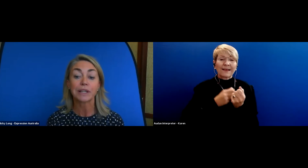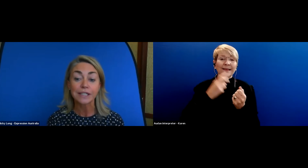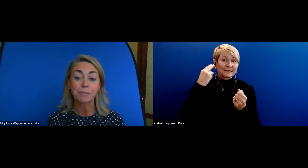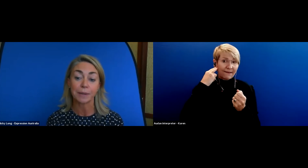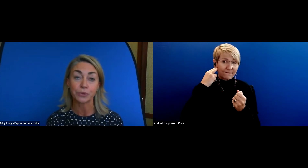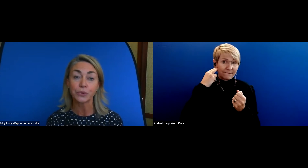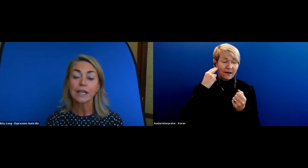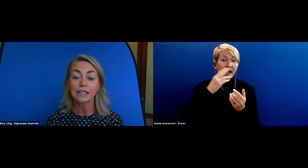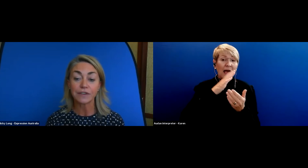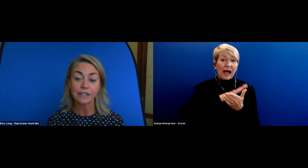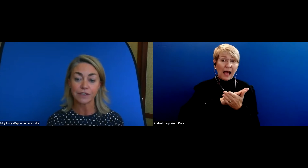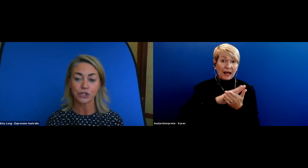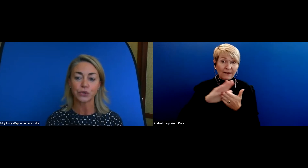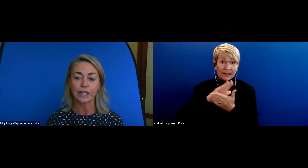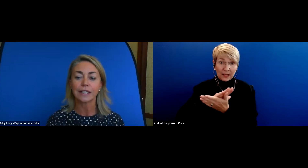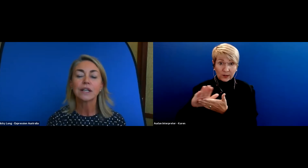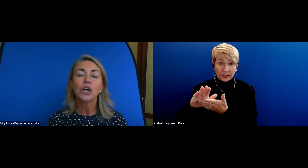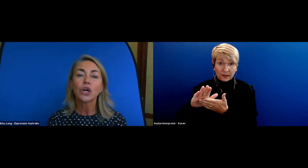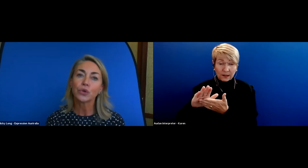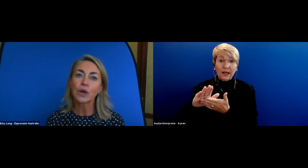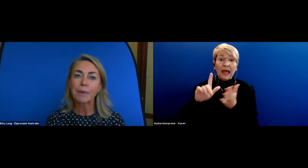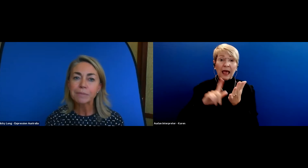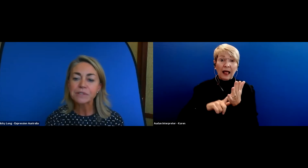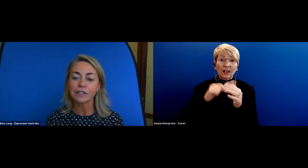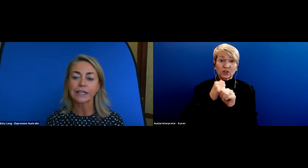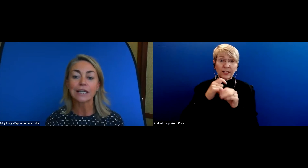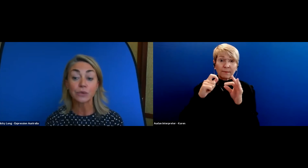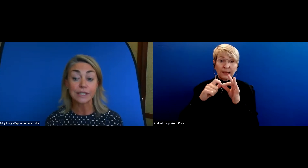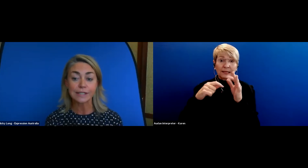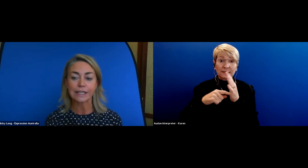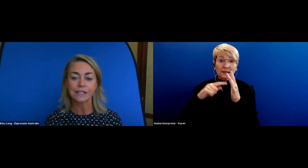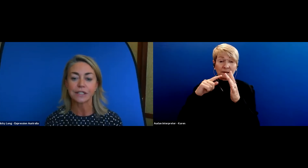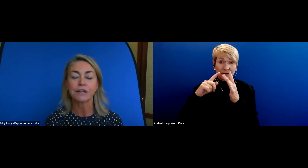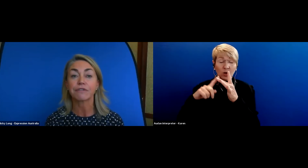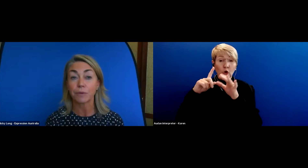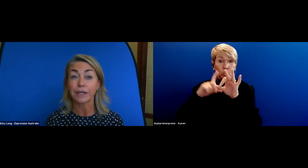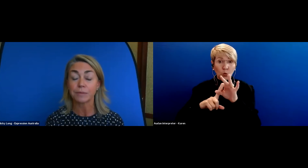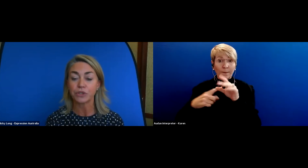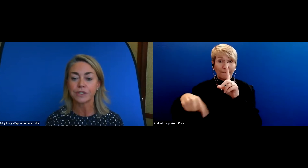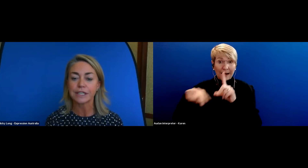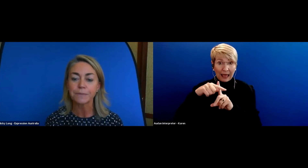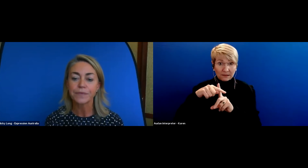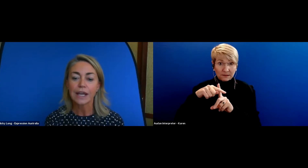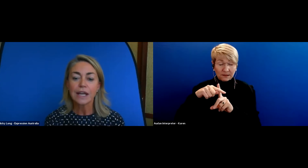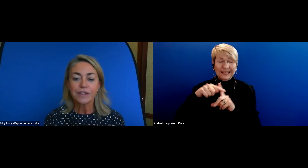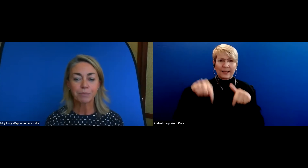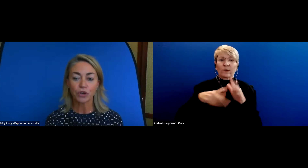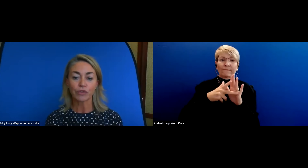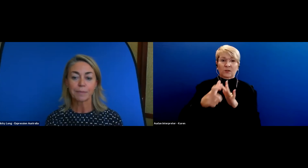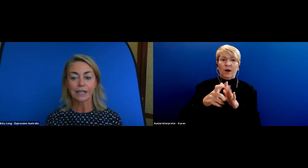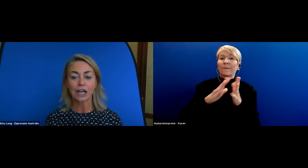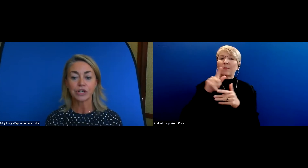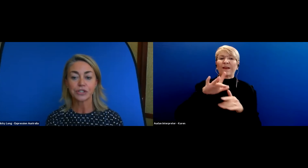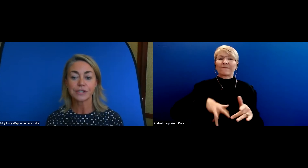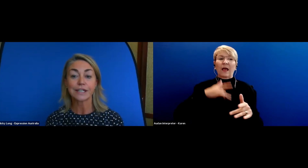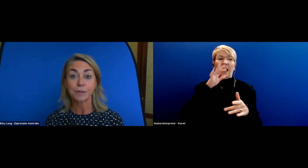LGBTIQA plus people living in Victoria who are perhaps feeling a little disconnected from their community. This